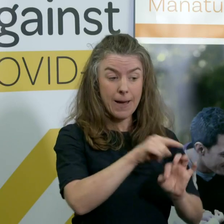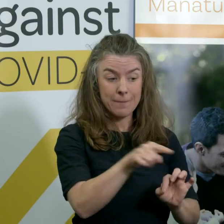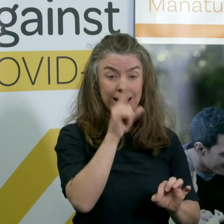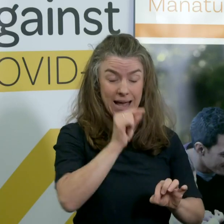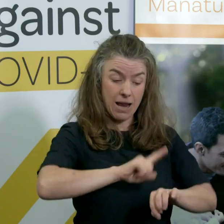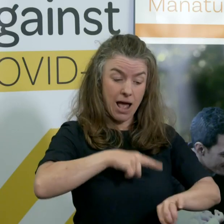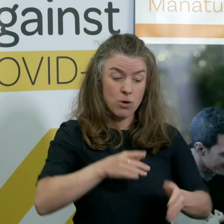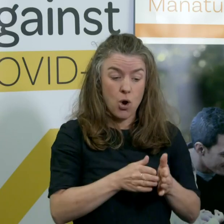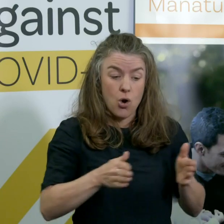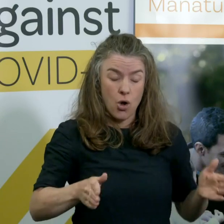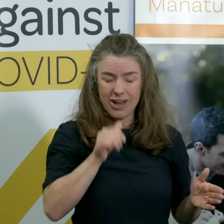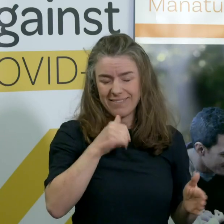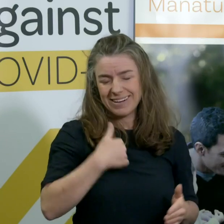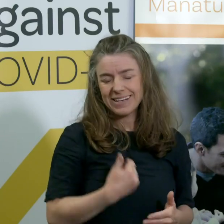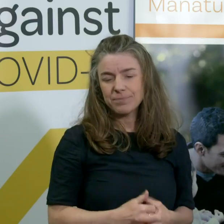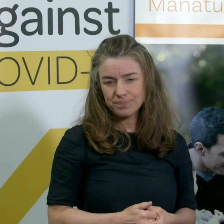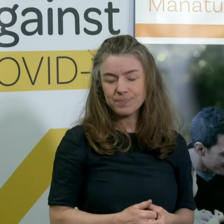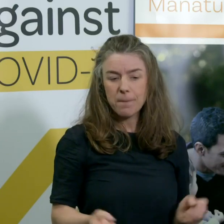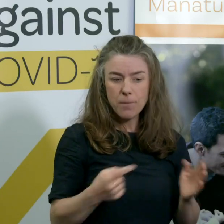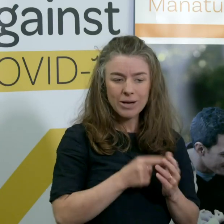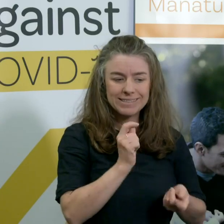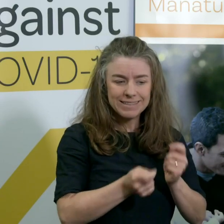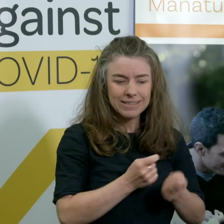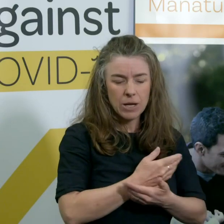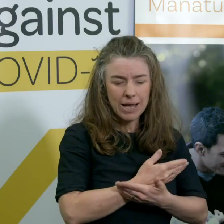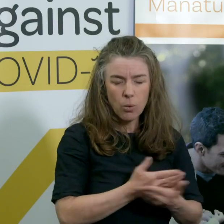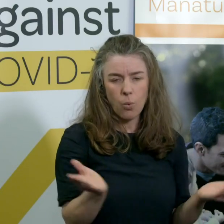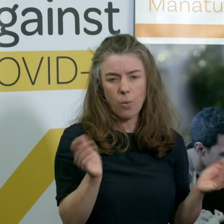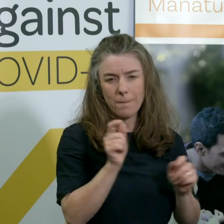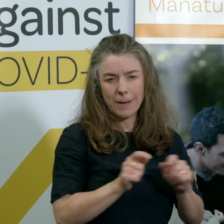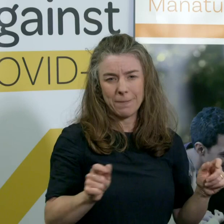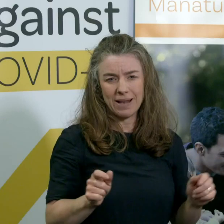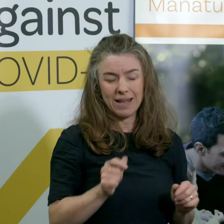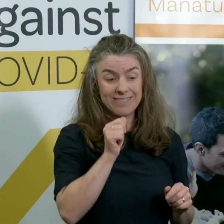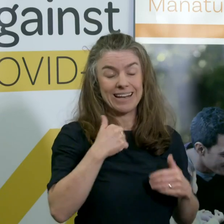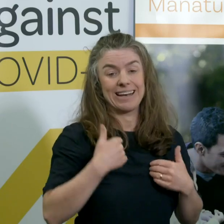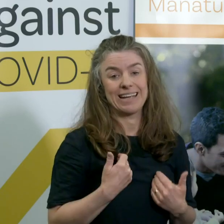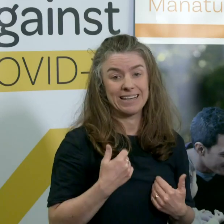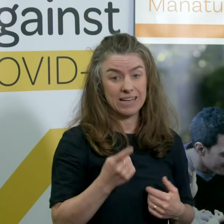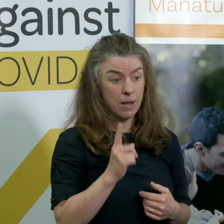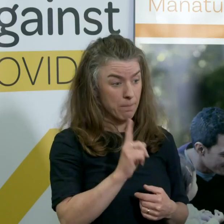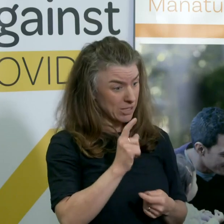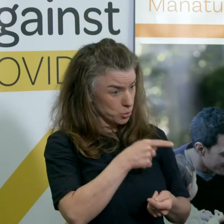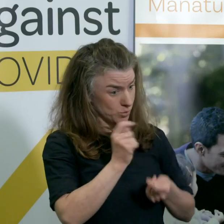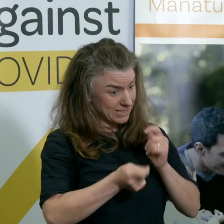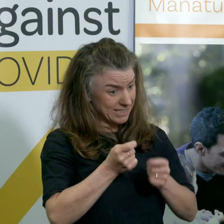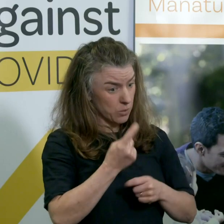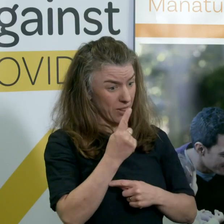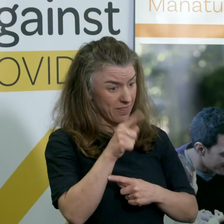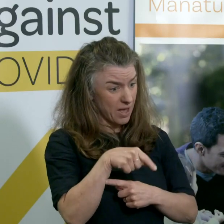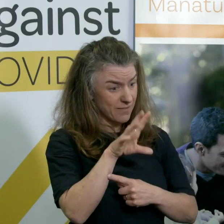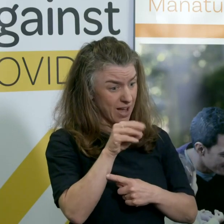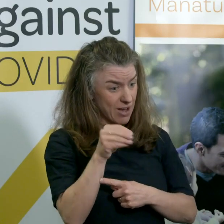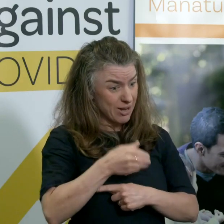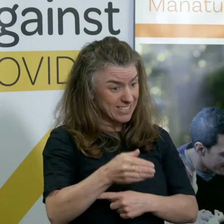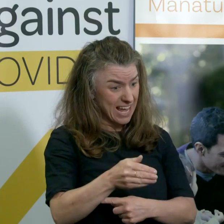to do more tests if needed. It's important that we test everybody who needs to be tested. But we're not doing 1,500 tests a day. Are you testing wide